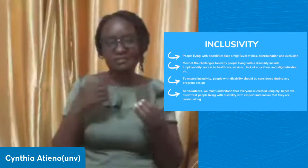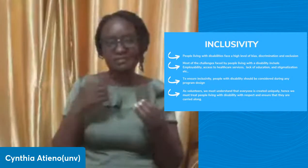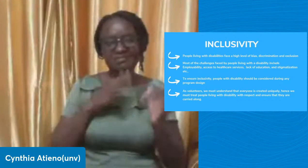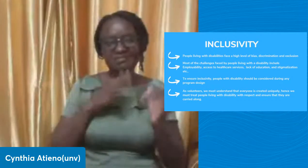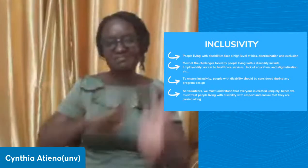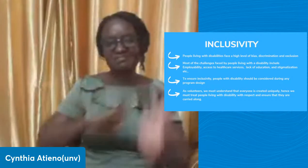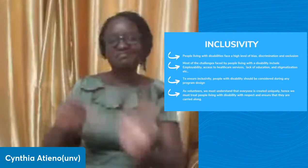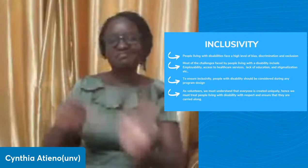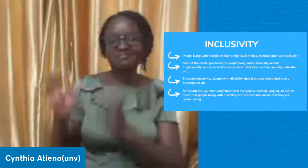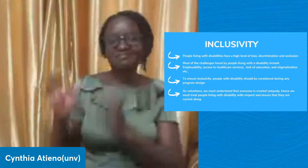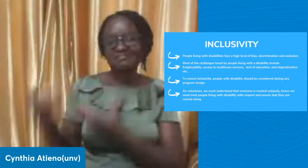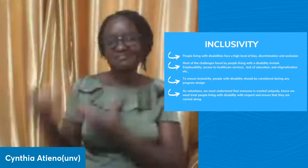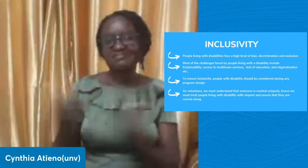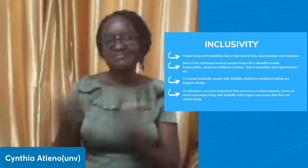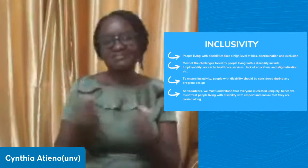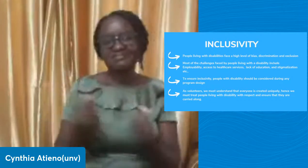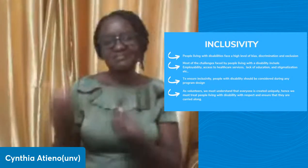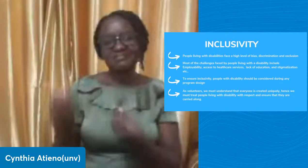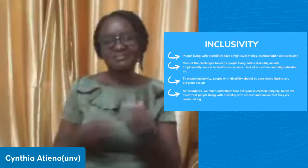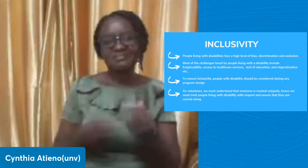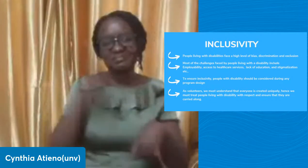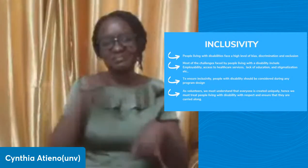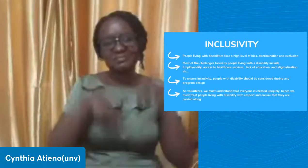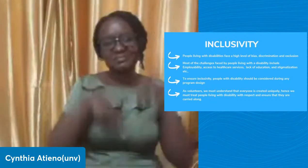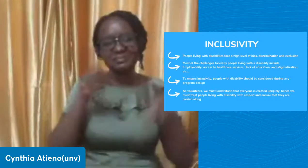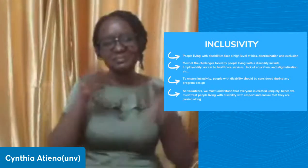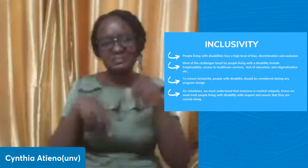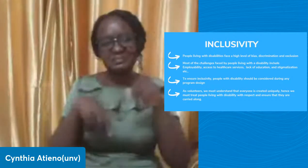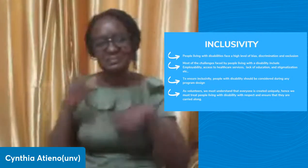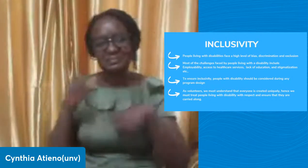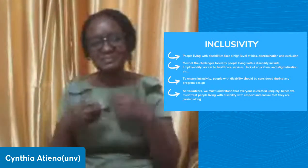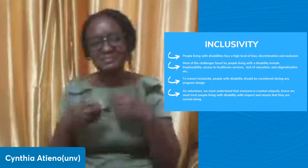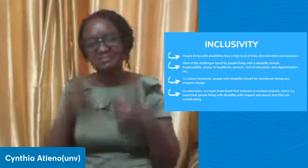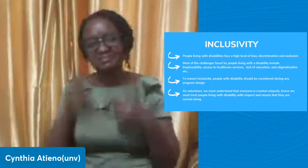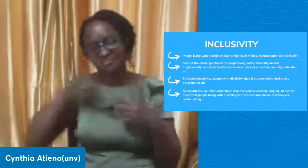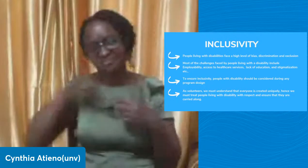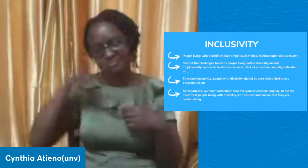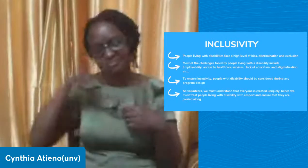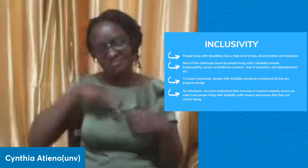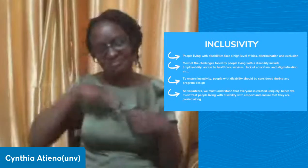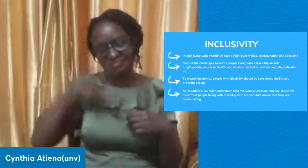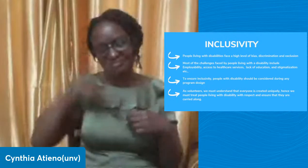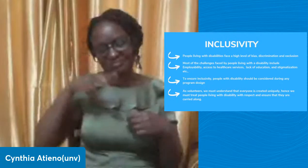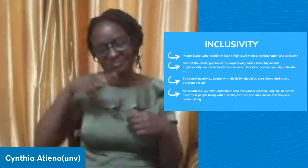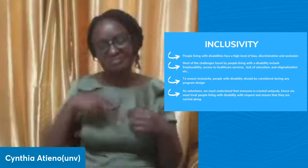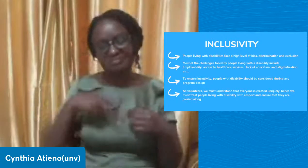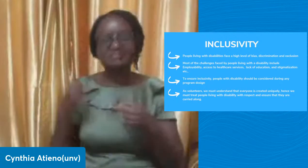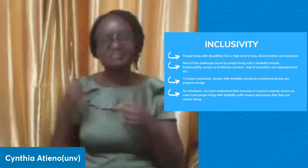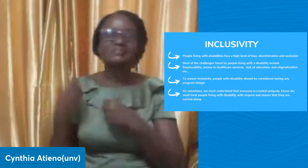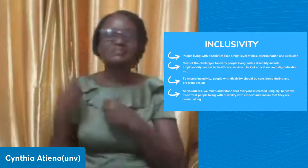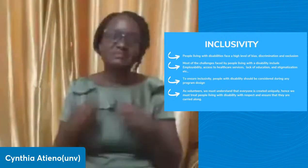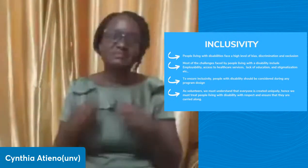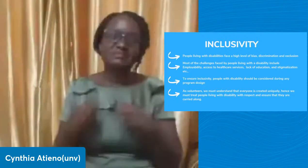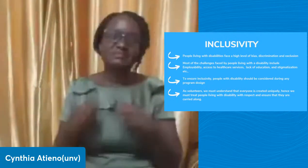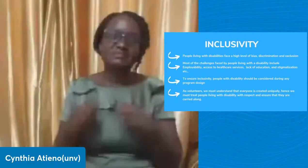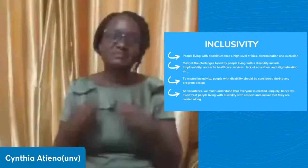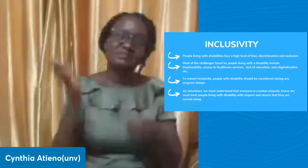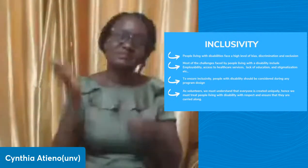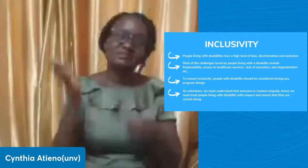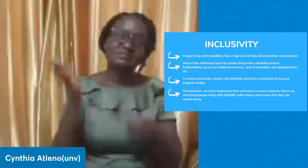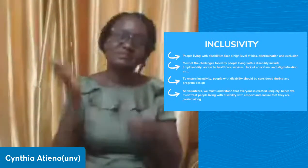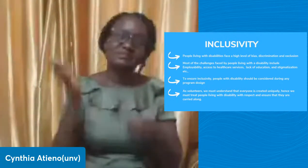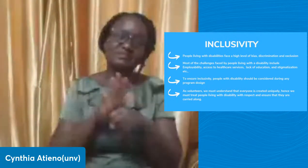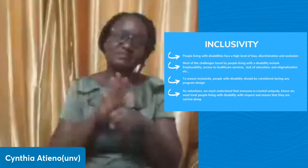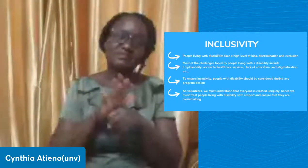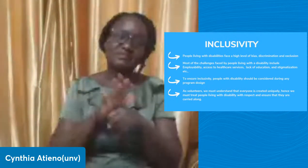and exclusion. And most of these challenges include employability, which is what the Generation Unlimited platform is all about,